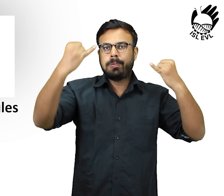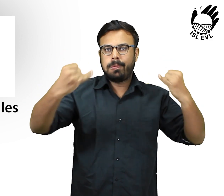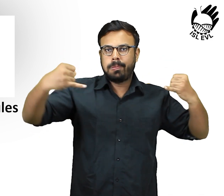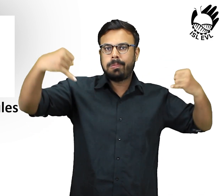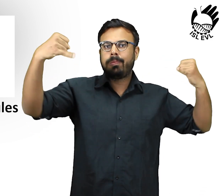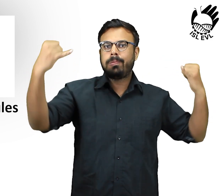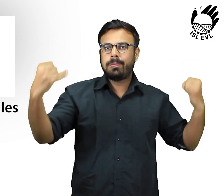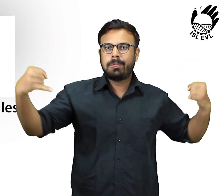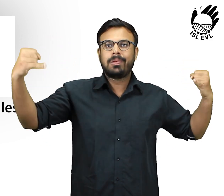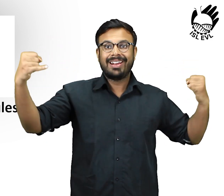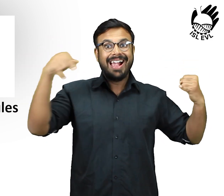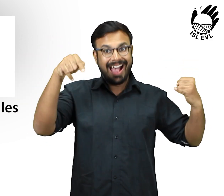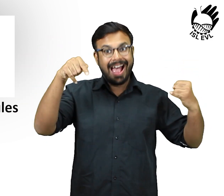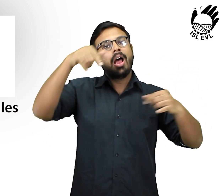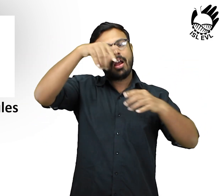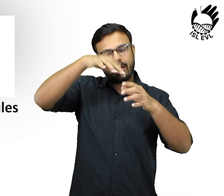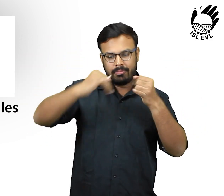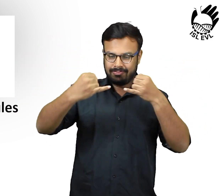to form the basic structure of glue.